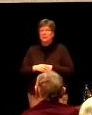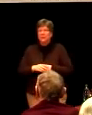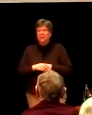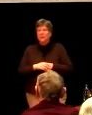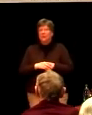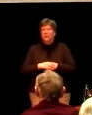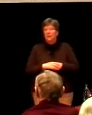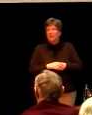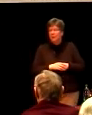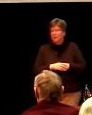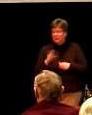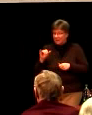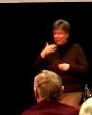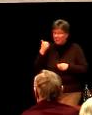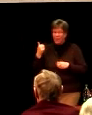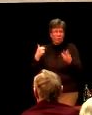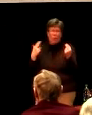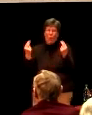Is that better?